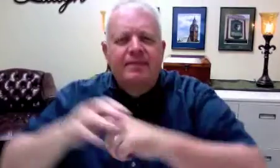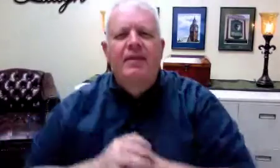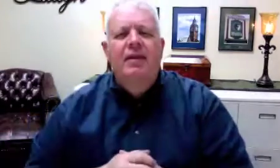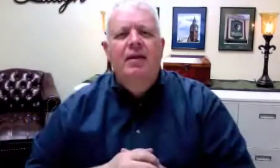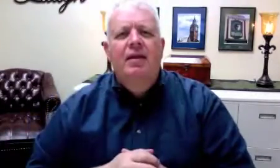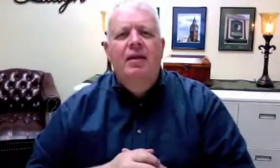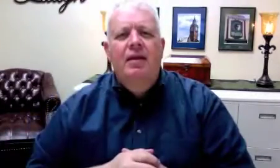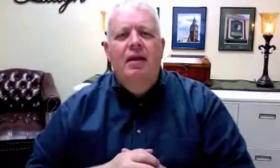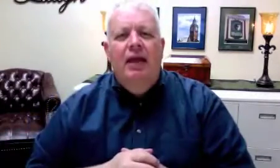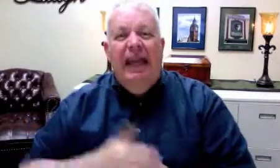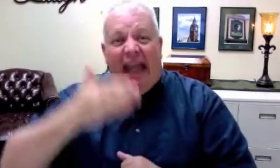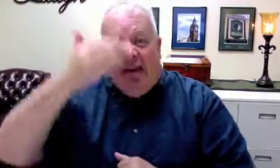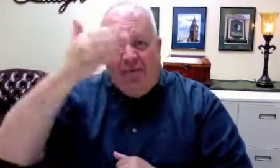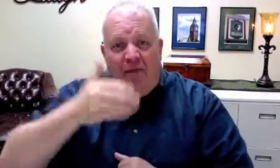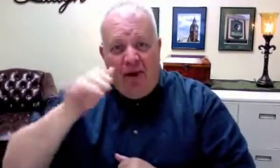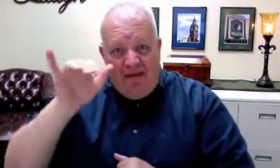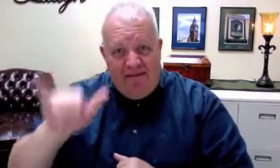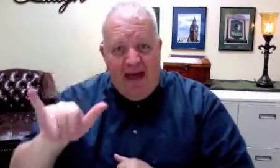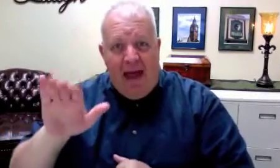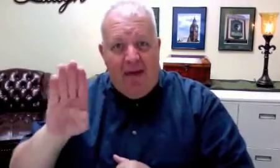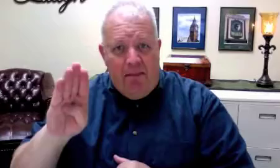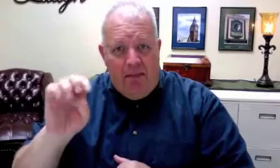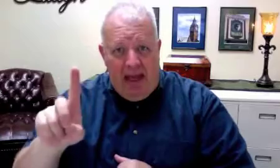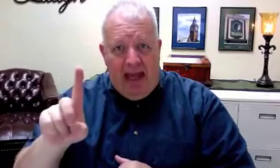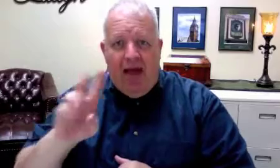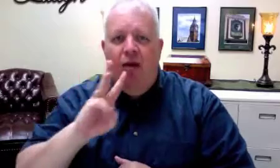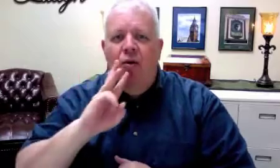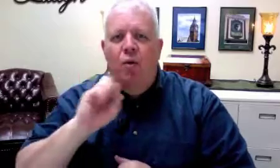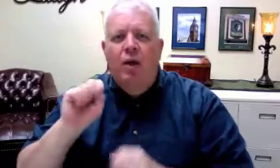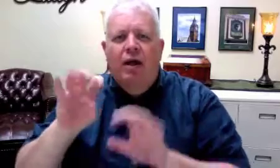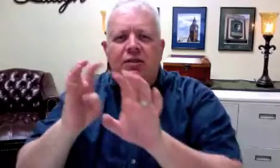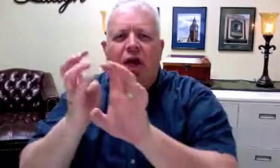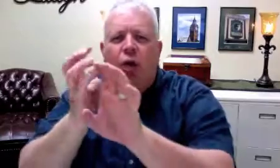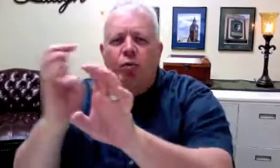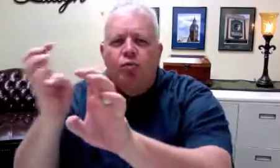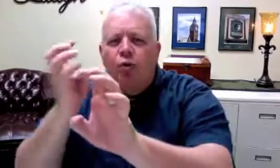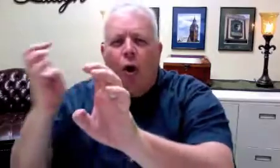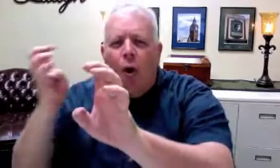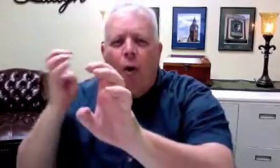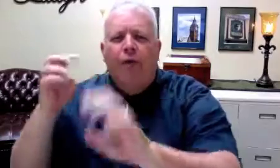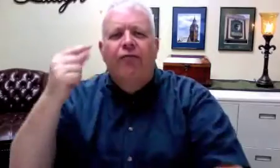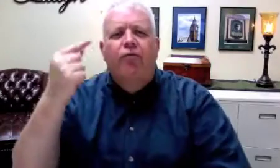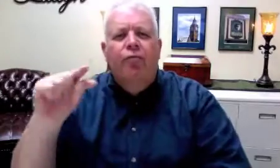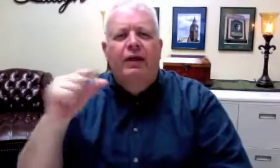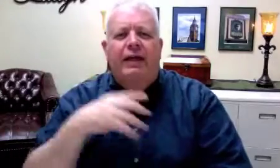Along the front of this bed was a row of green and white caladiums.